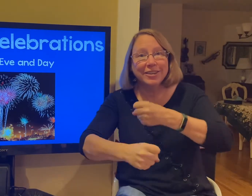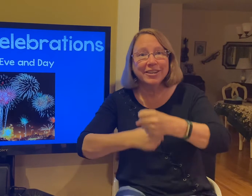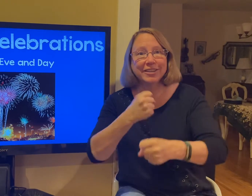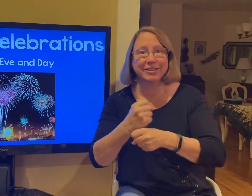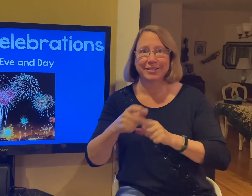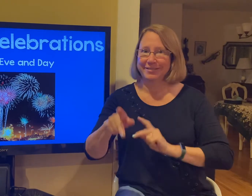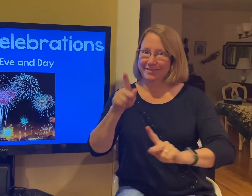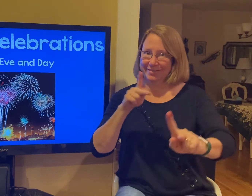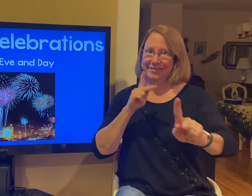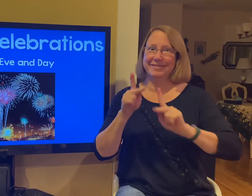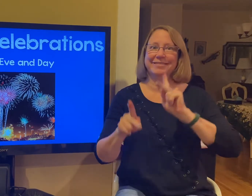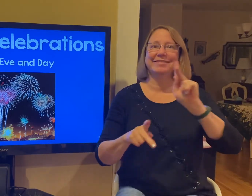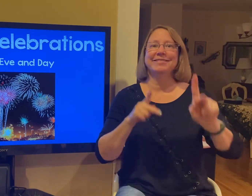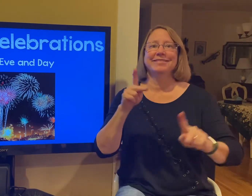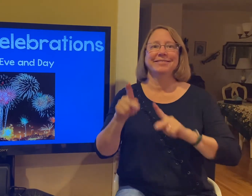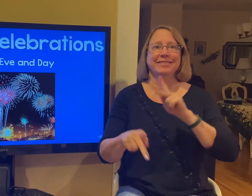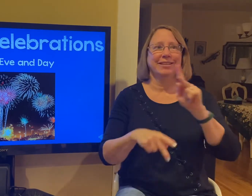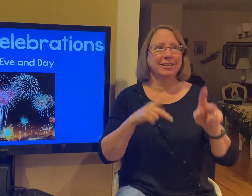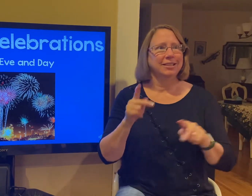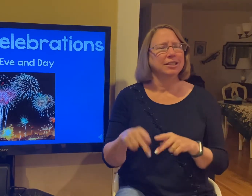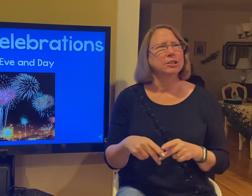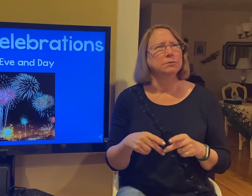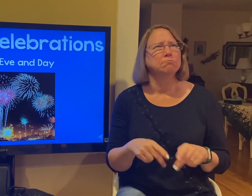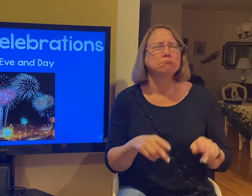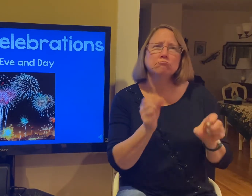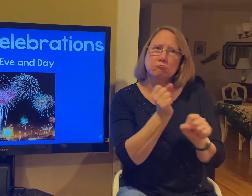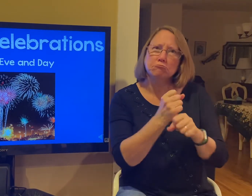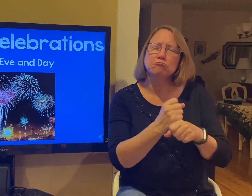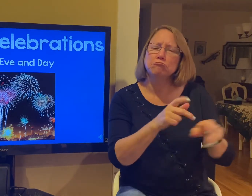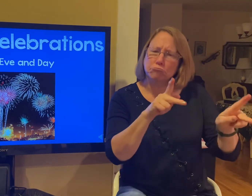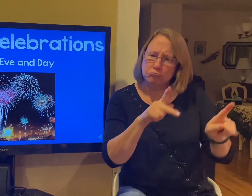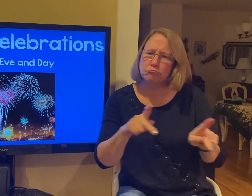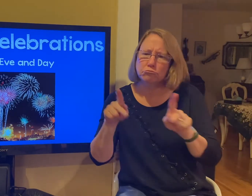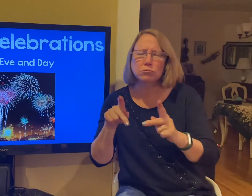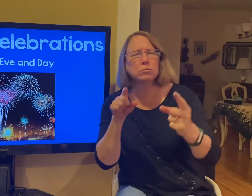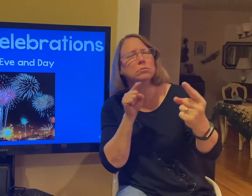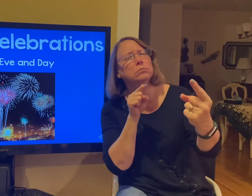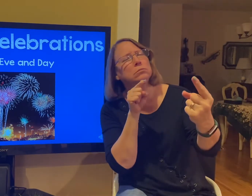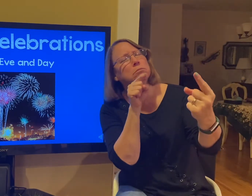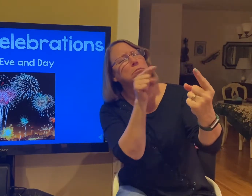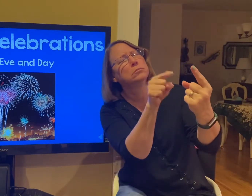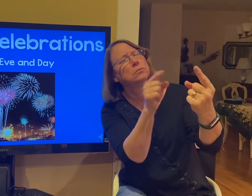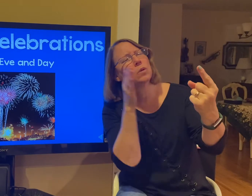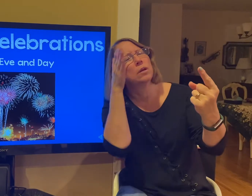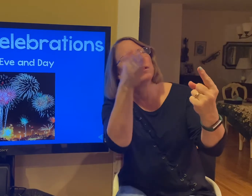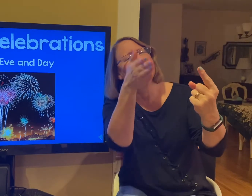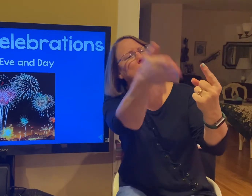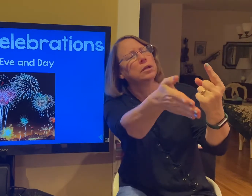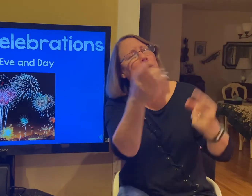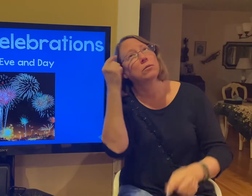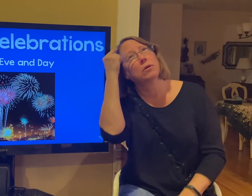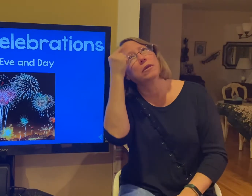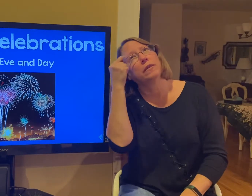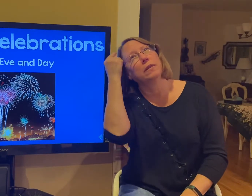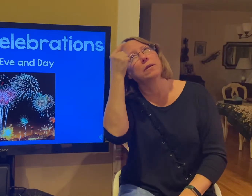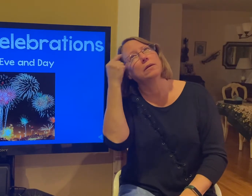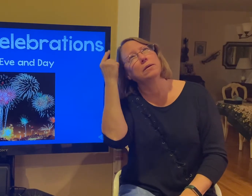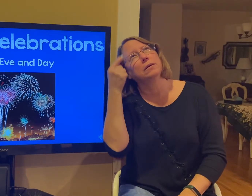People set goals or plans for the next year and often think about what they enjoyed about the past